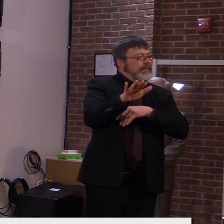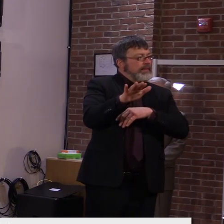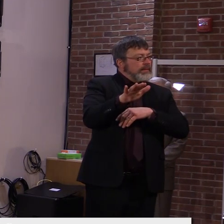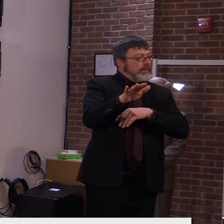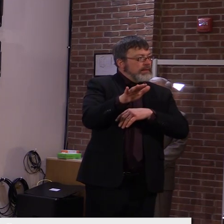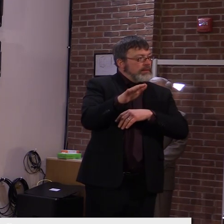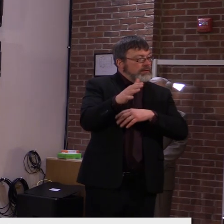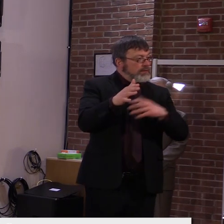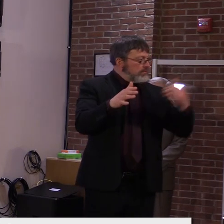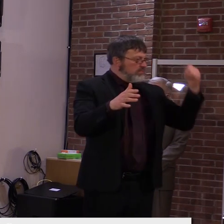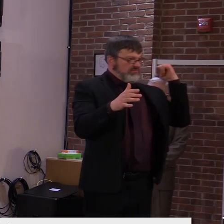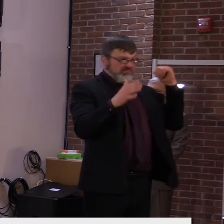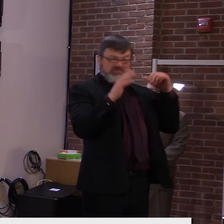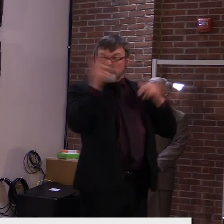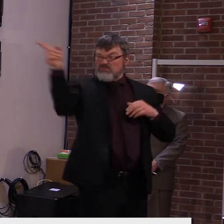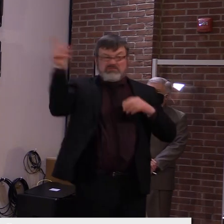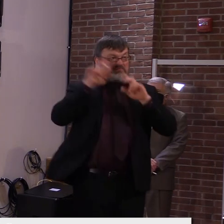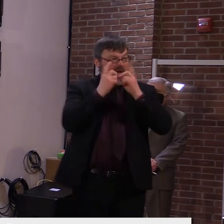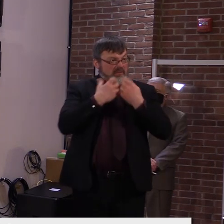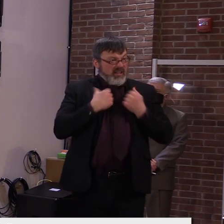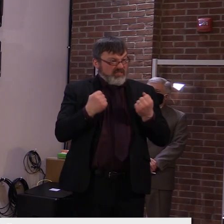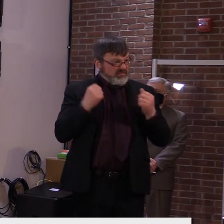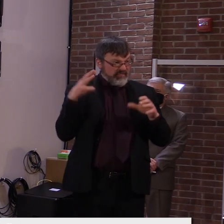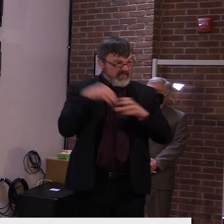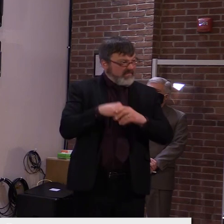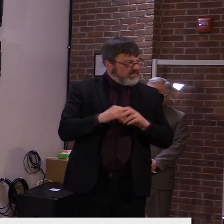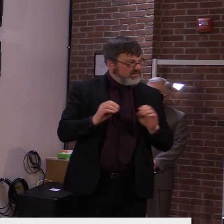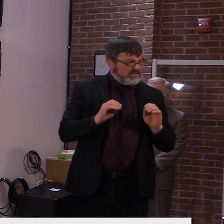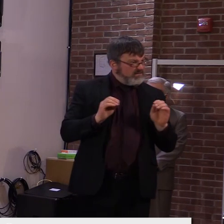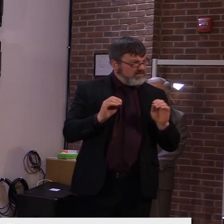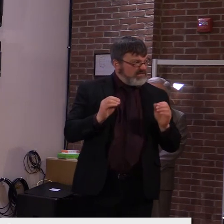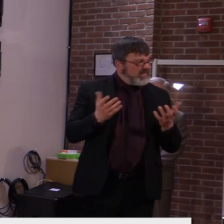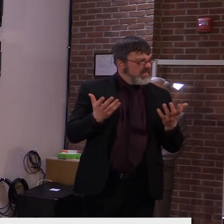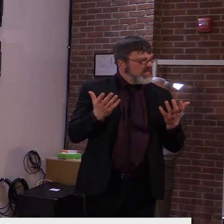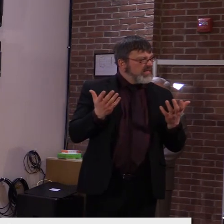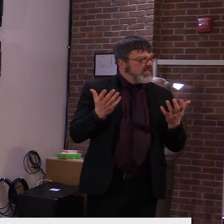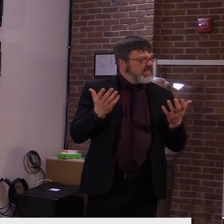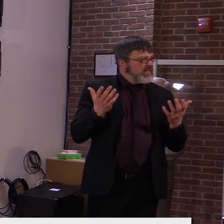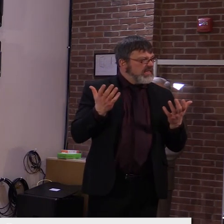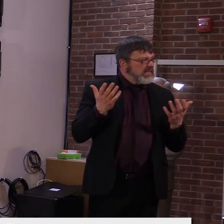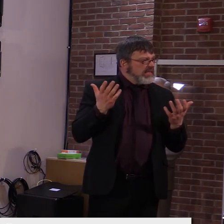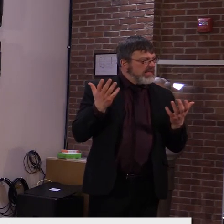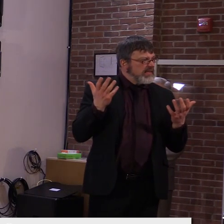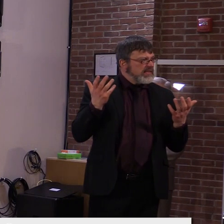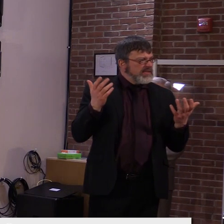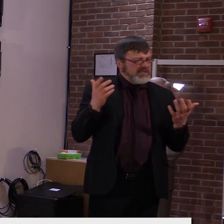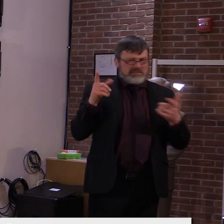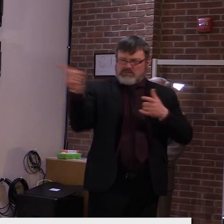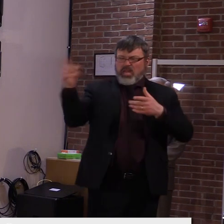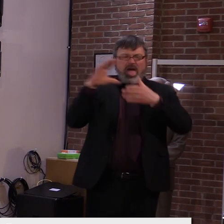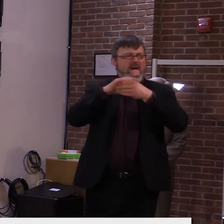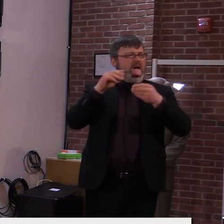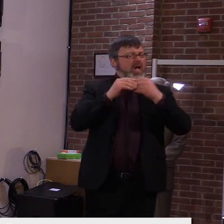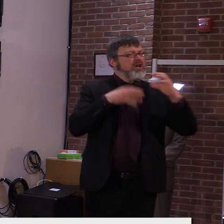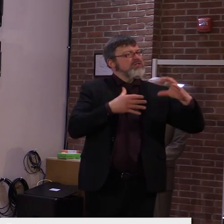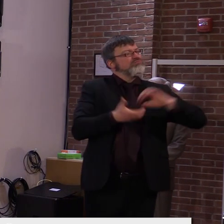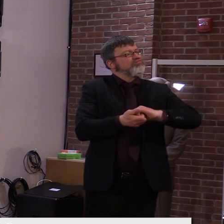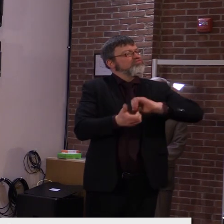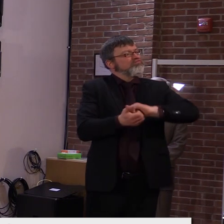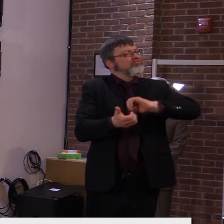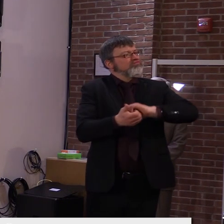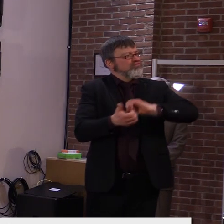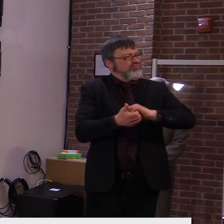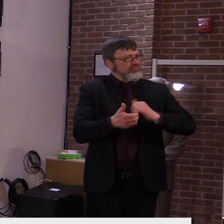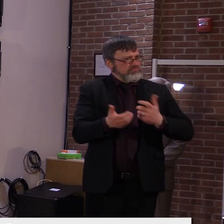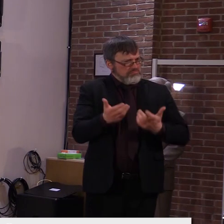department rolling out with pharmacies and others. I'm just wondering, it wouldn't have taken too much for the state to figure out